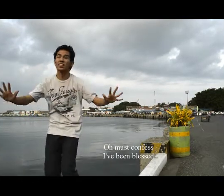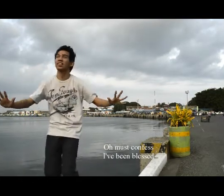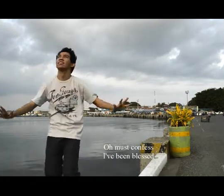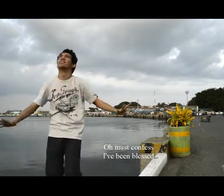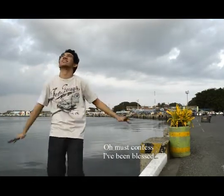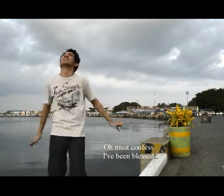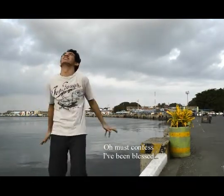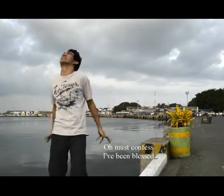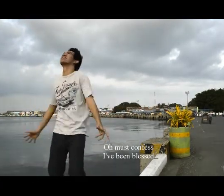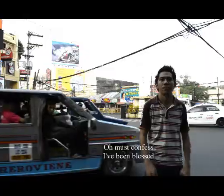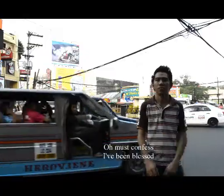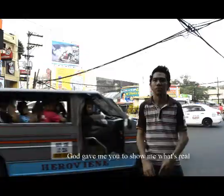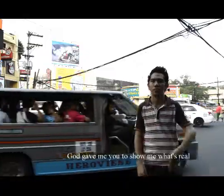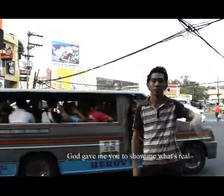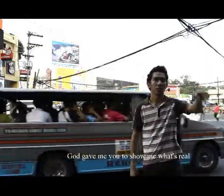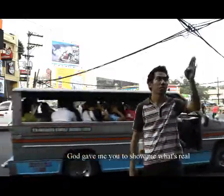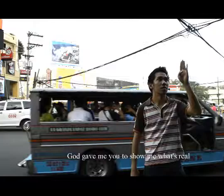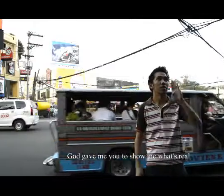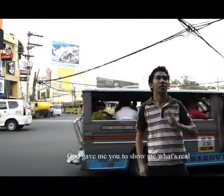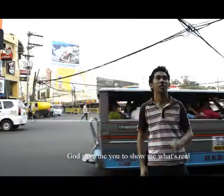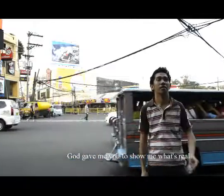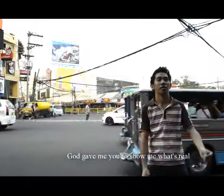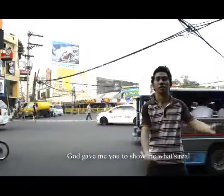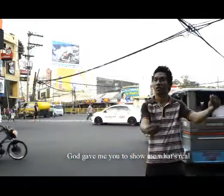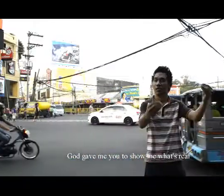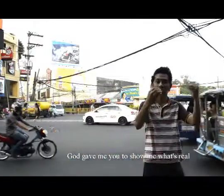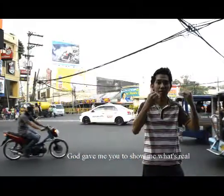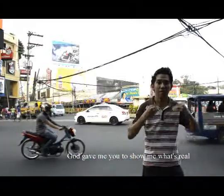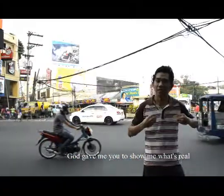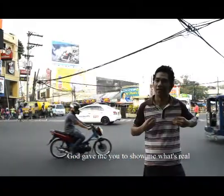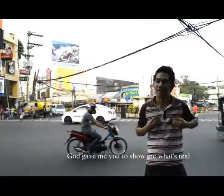been blessed. God gave.